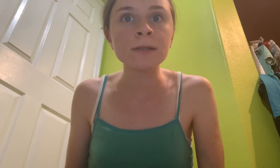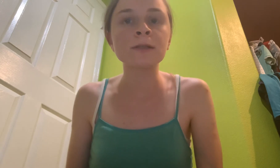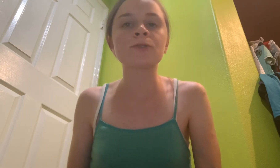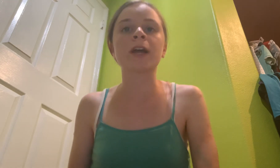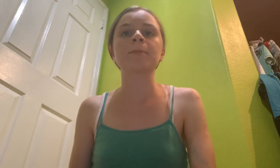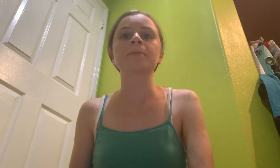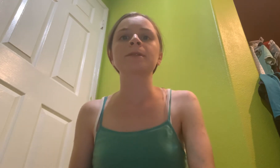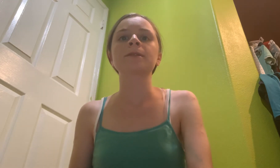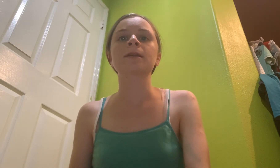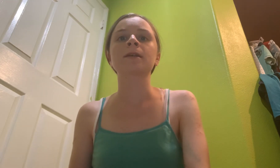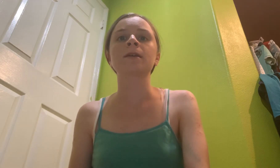Stripes.